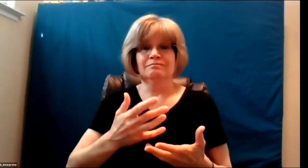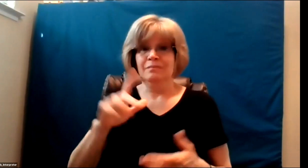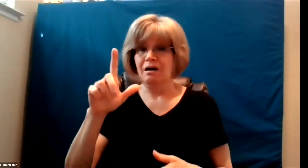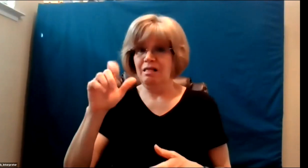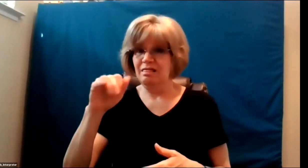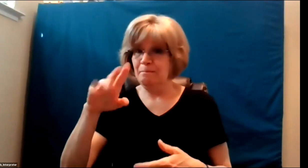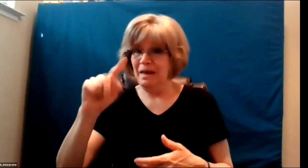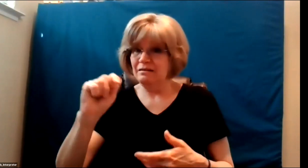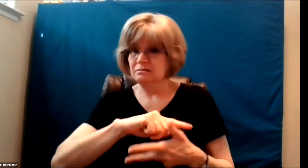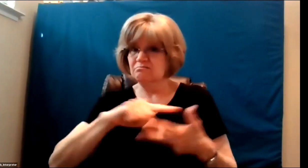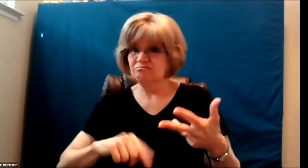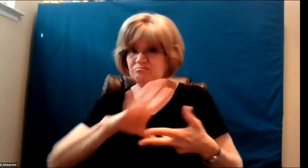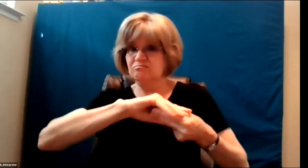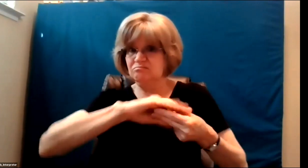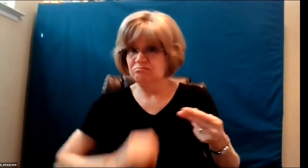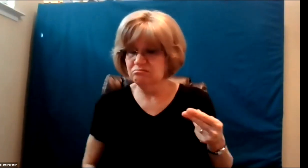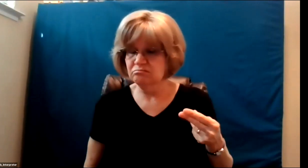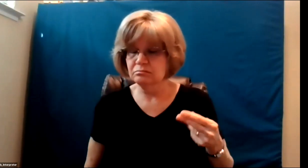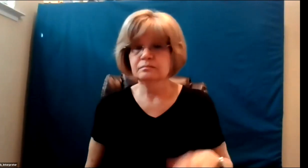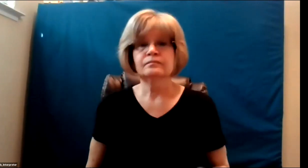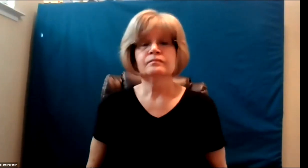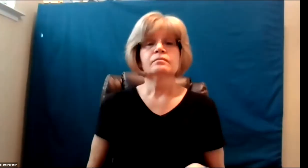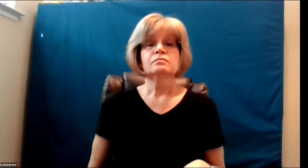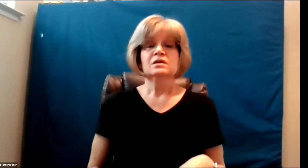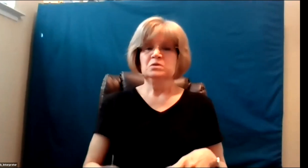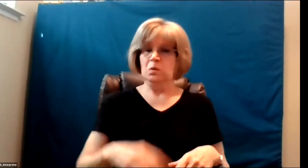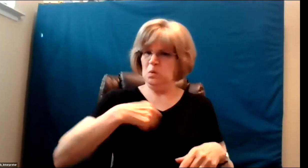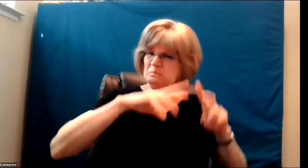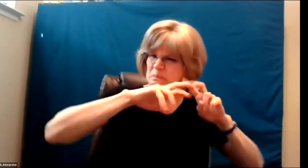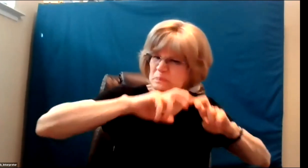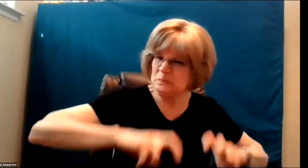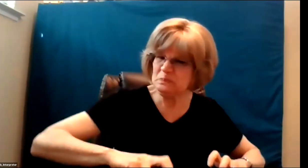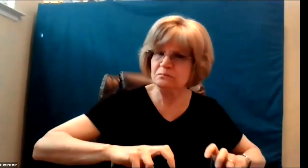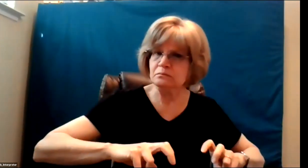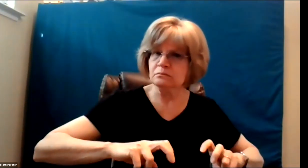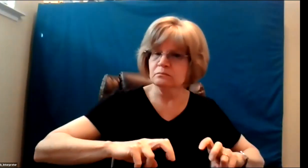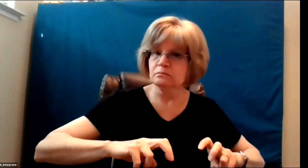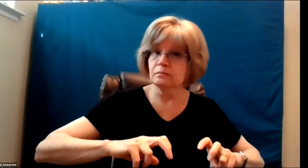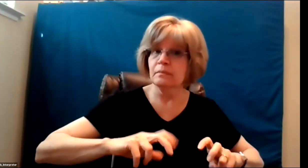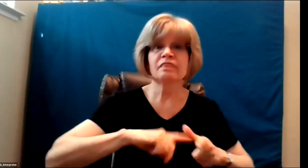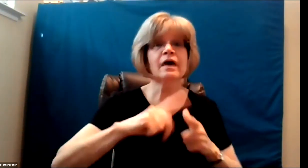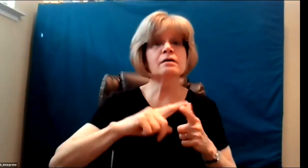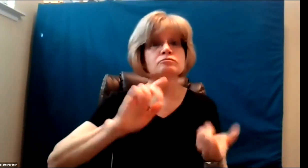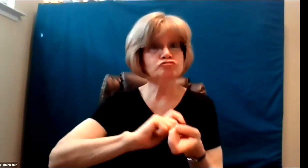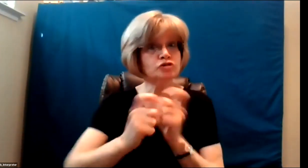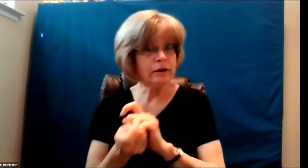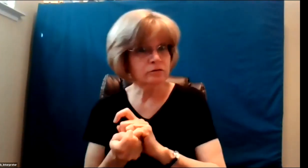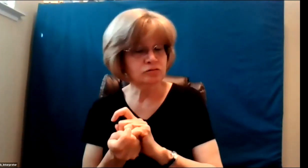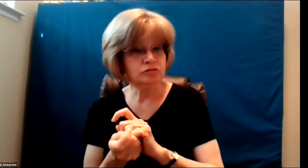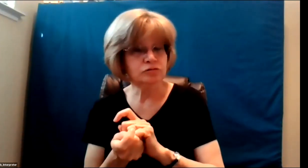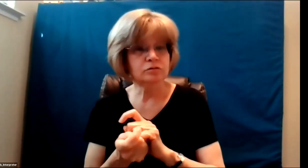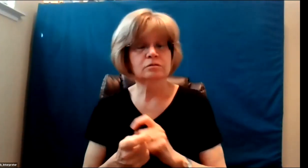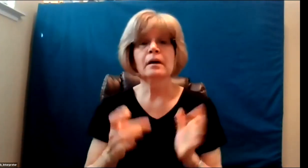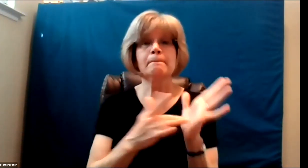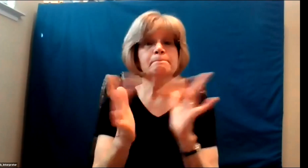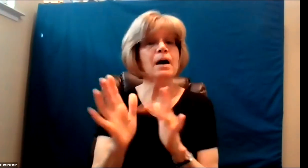Second, after conducting that painfully honest assessment, we make changes. The Bible's word for change